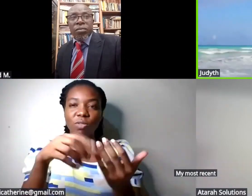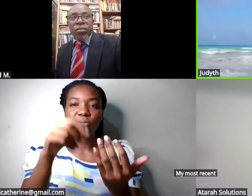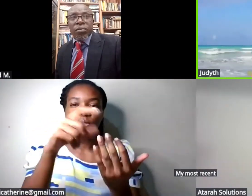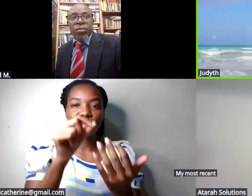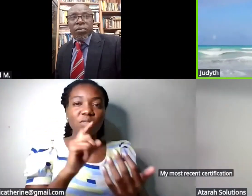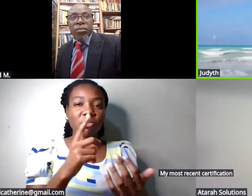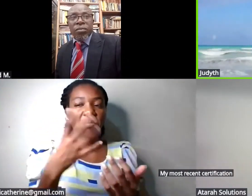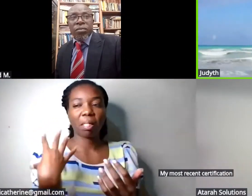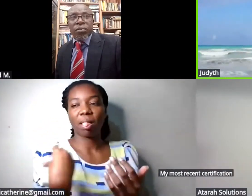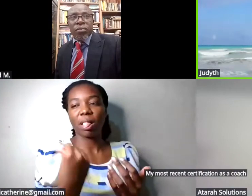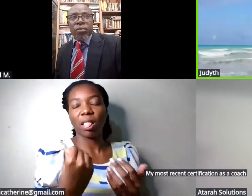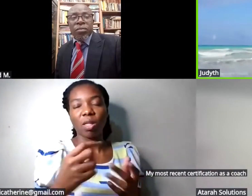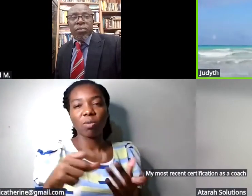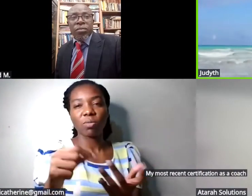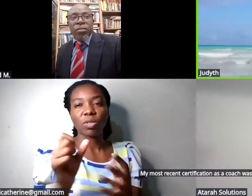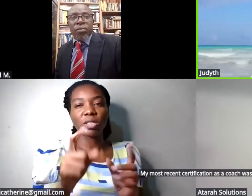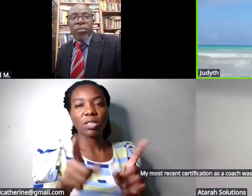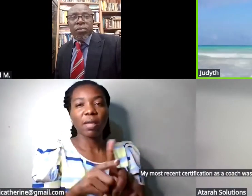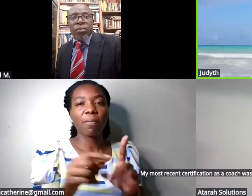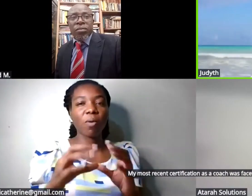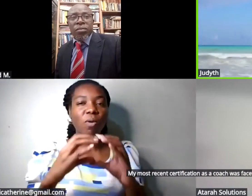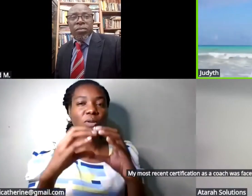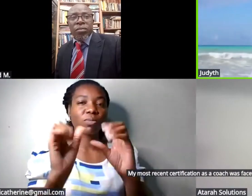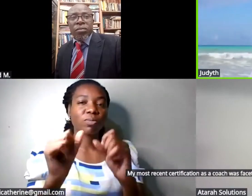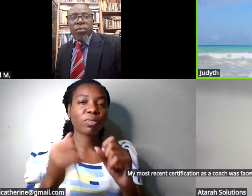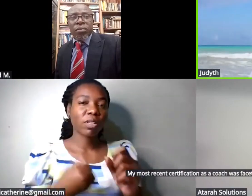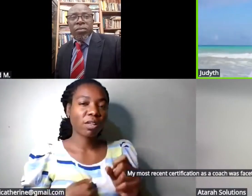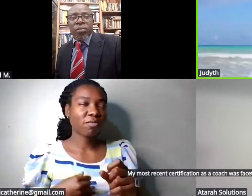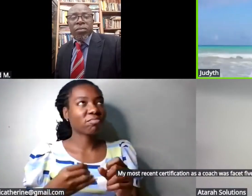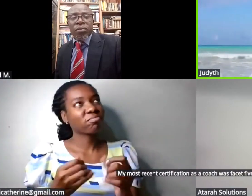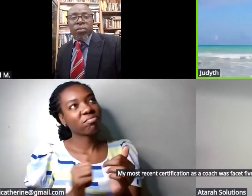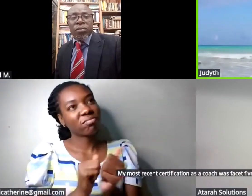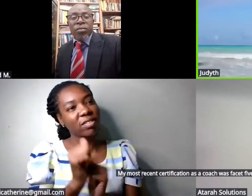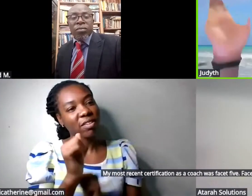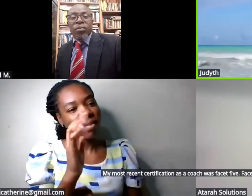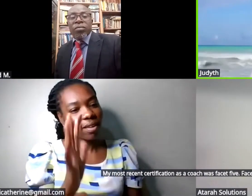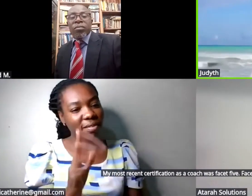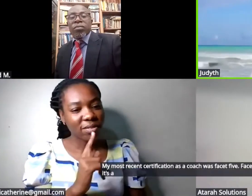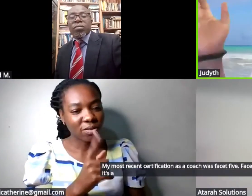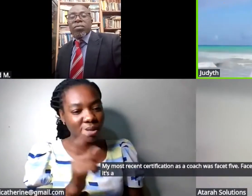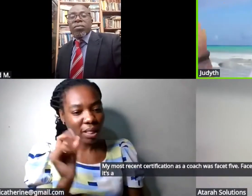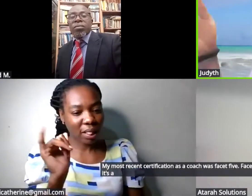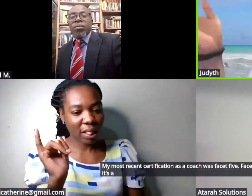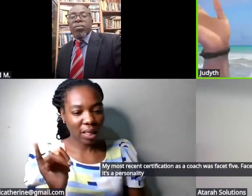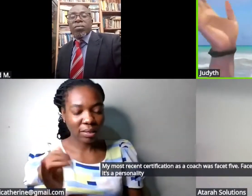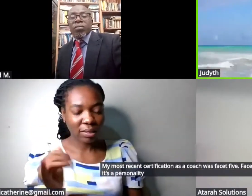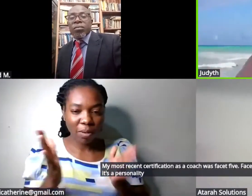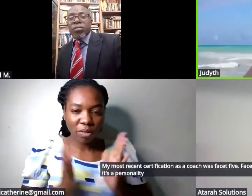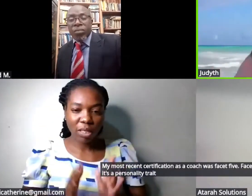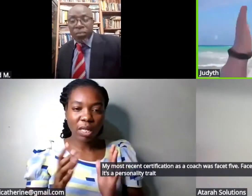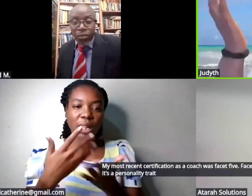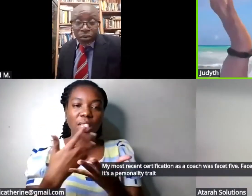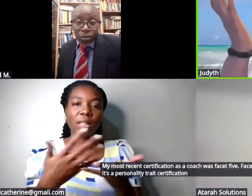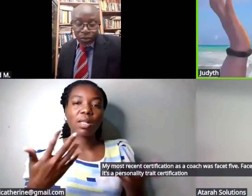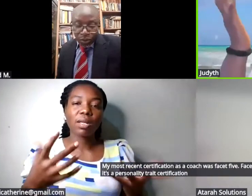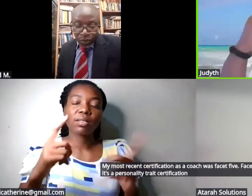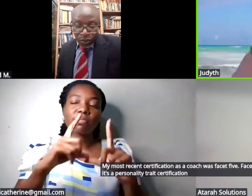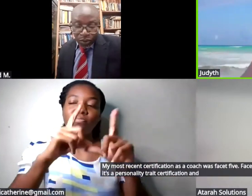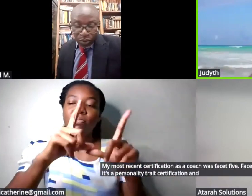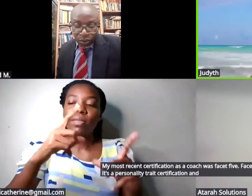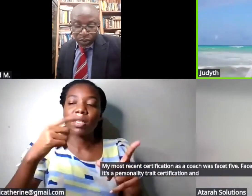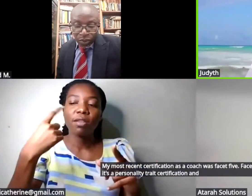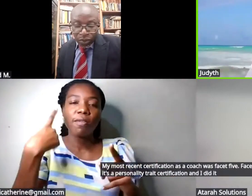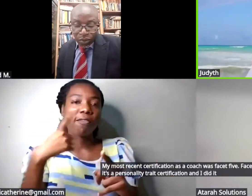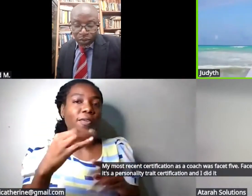as a coach was Facet 5. Facet 5 is it's a personality traits certification, and I did it online